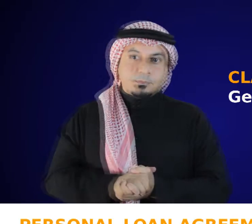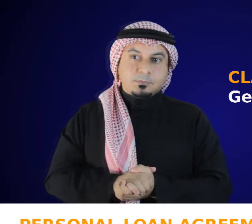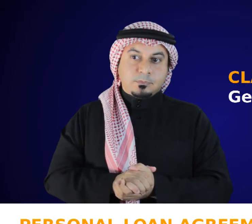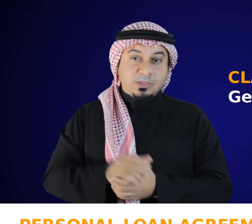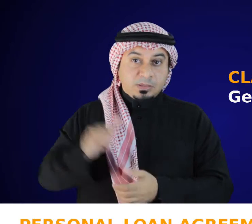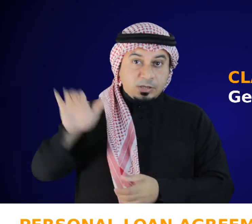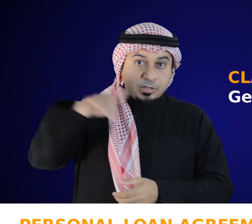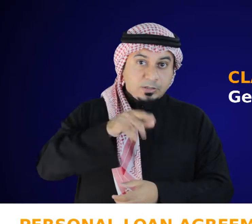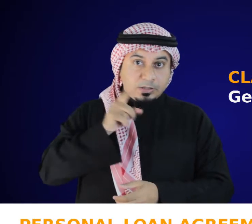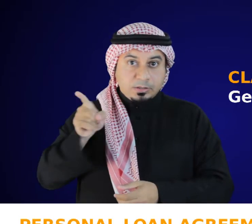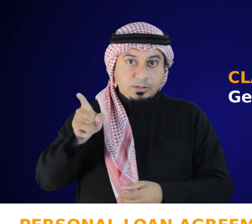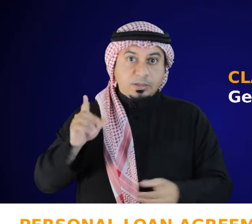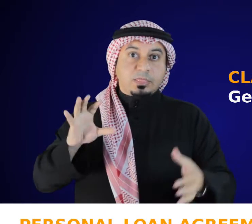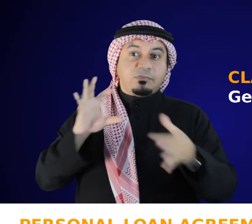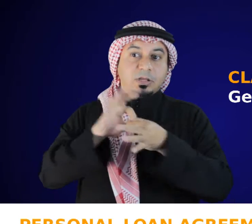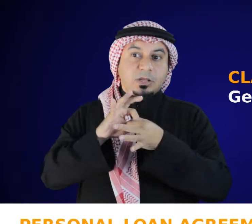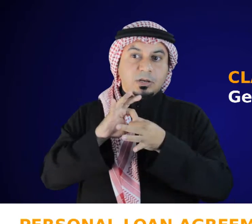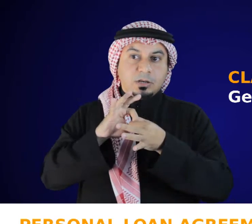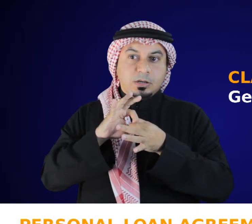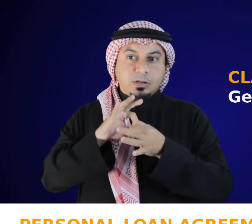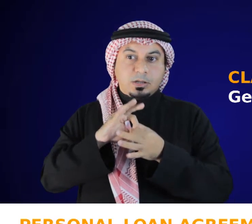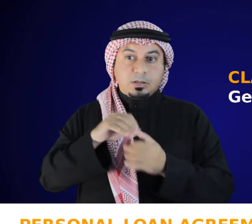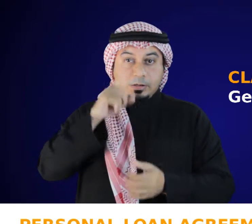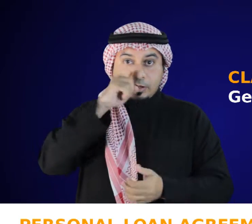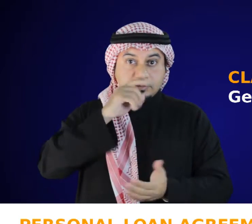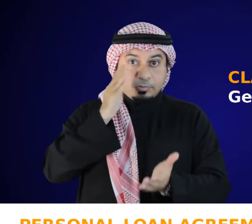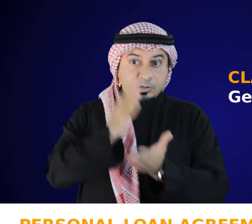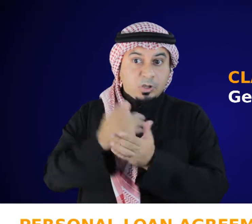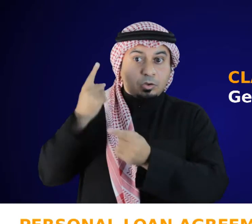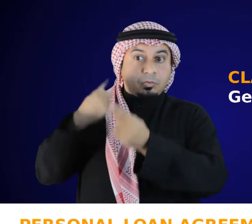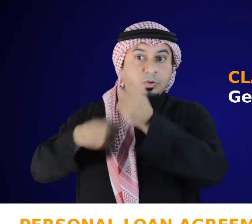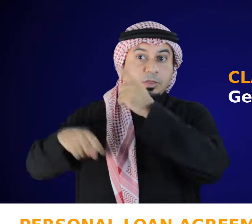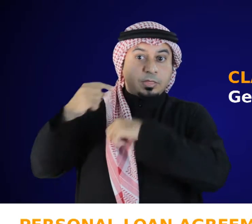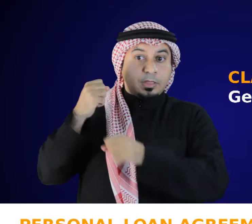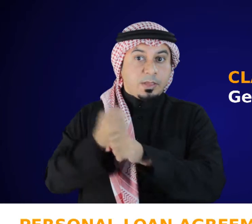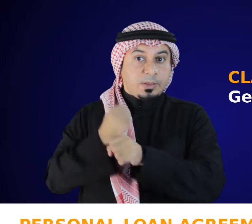2. This guarantee is binding upon client on inheritance and successors.